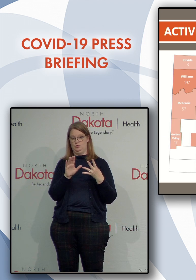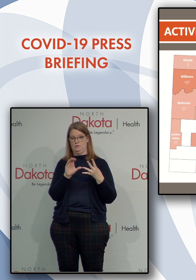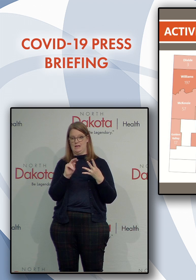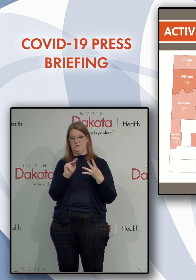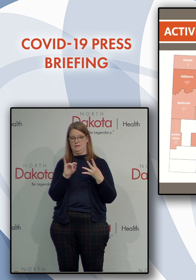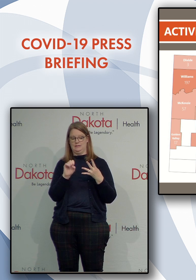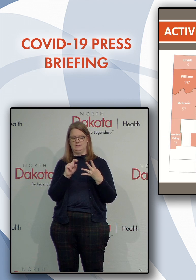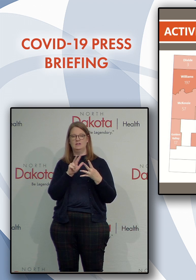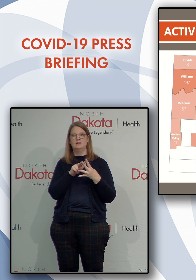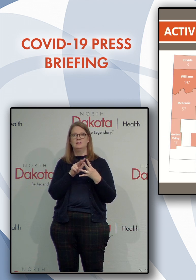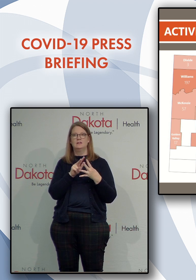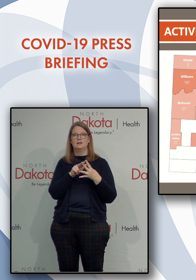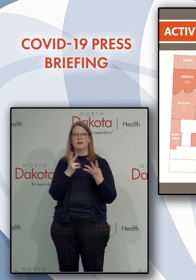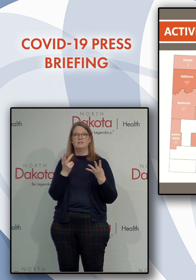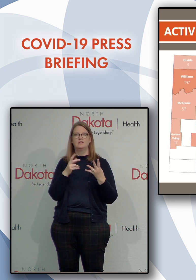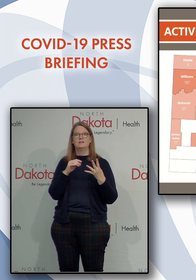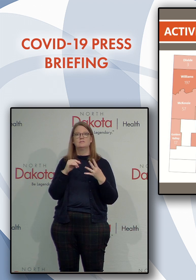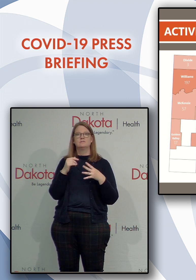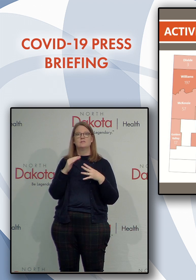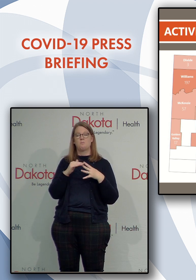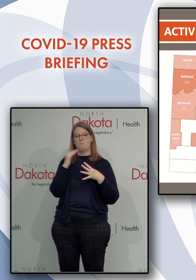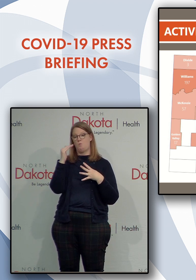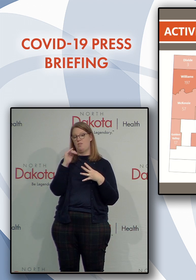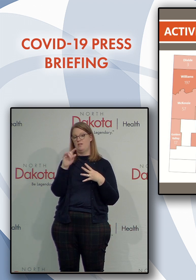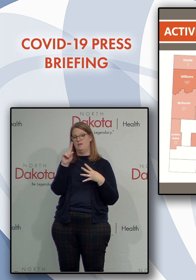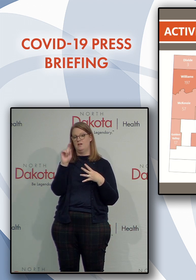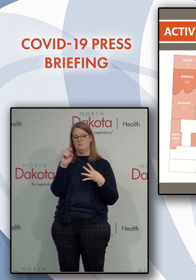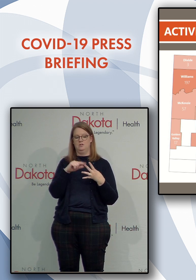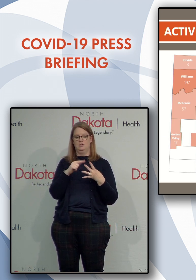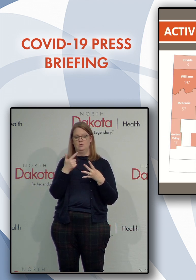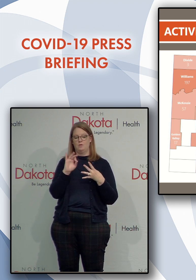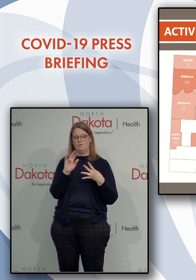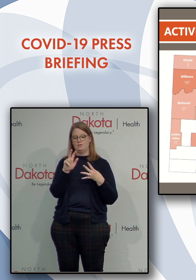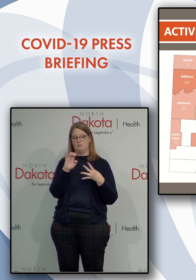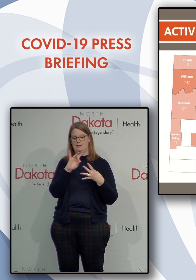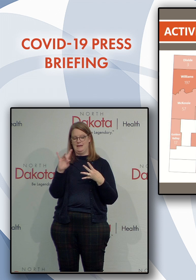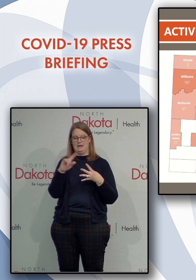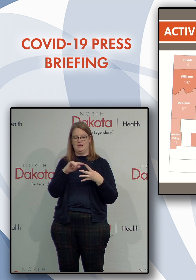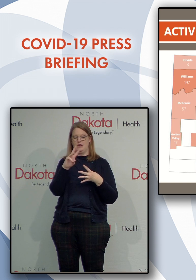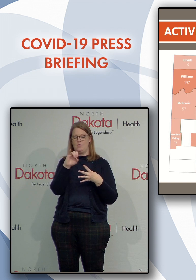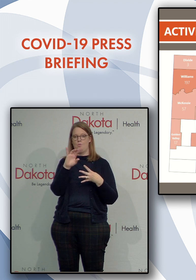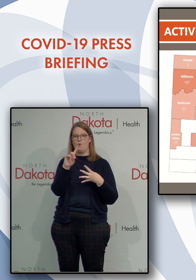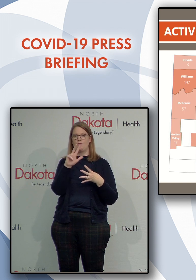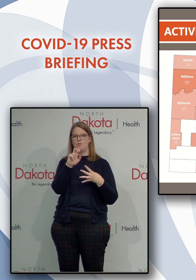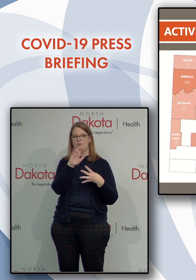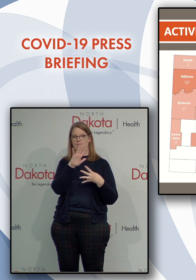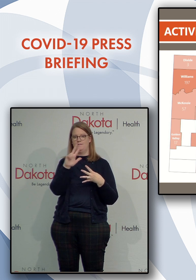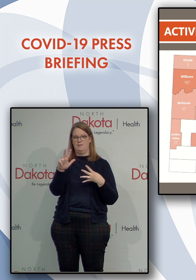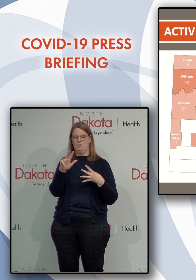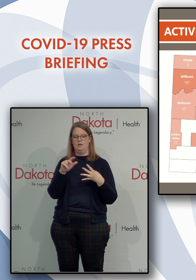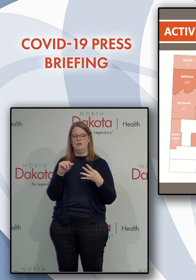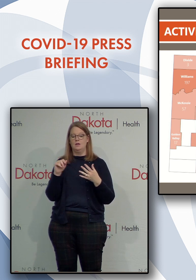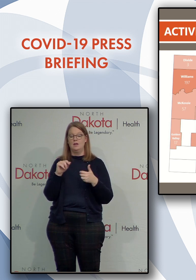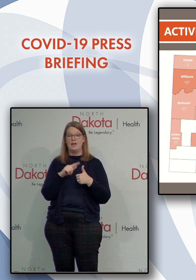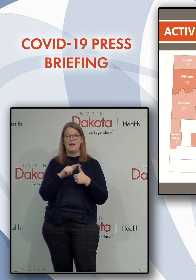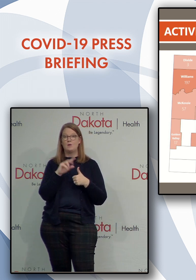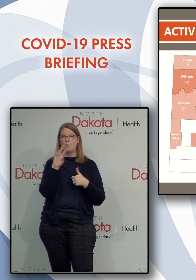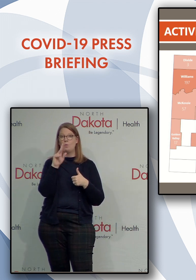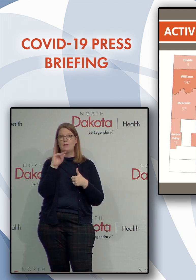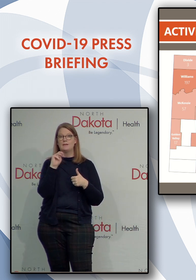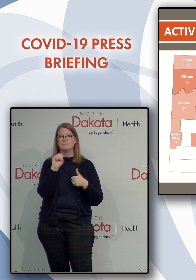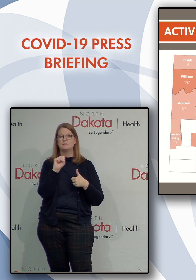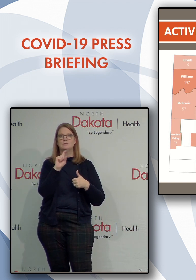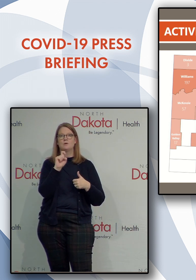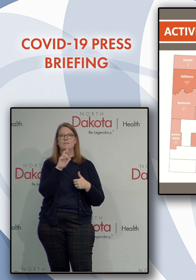then we have a few other counties that have more than 100 cases, Grand Forks with 388, Ward with 353, Williams 159,